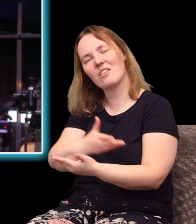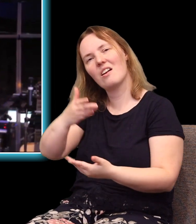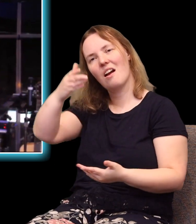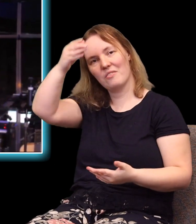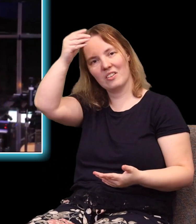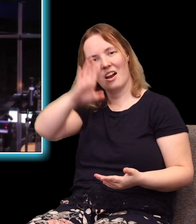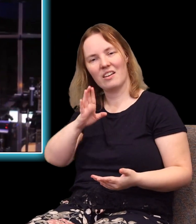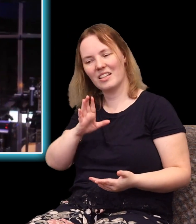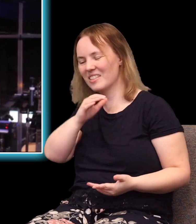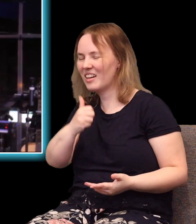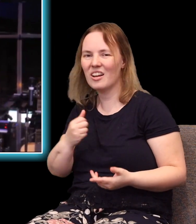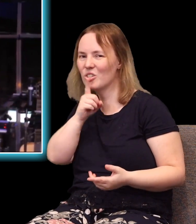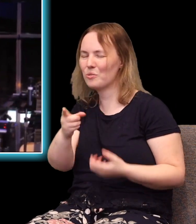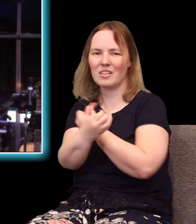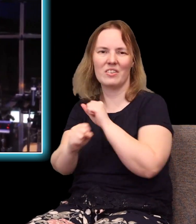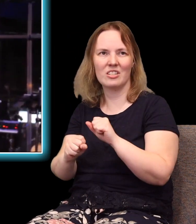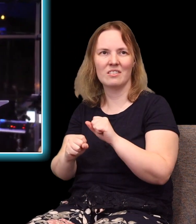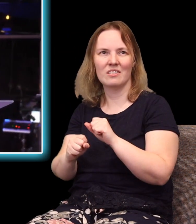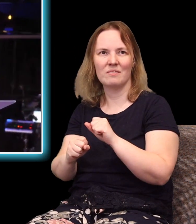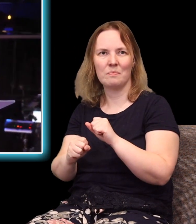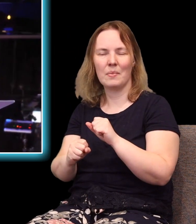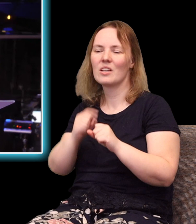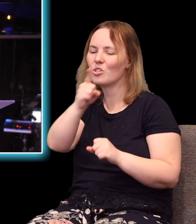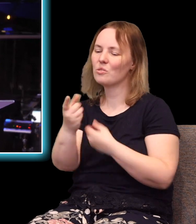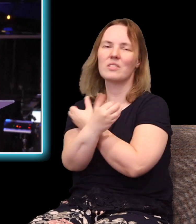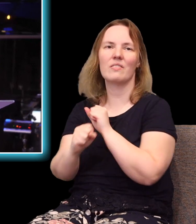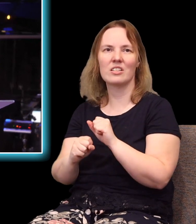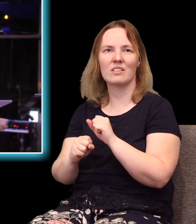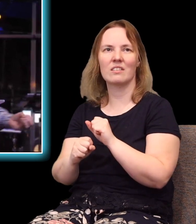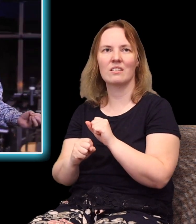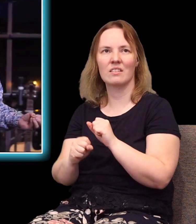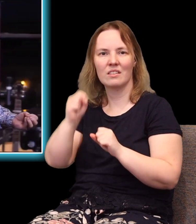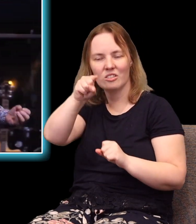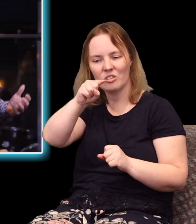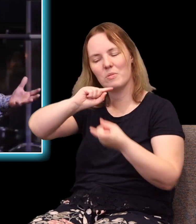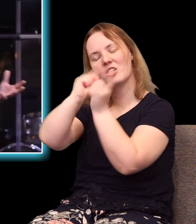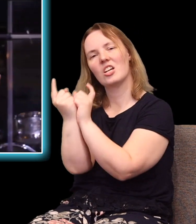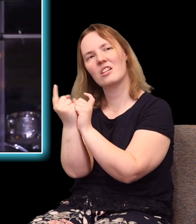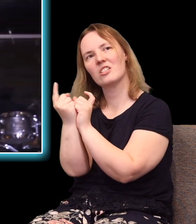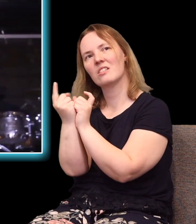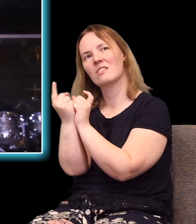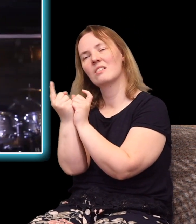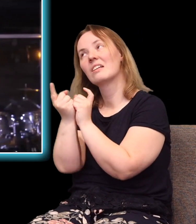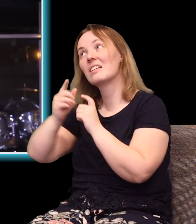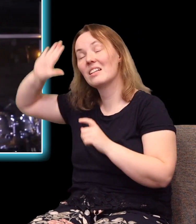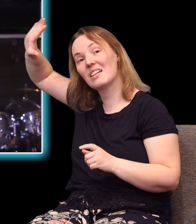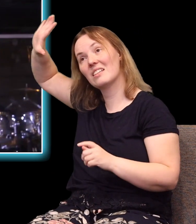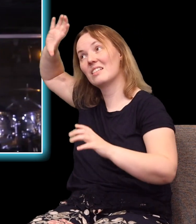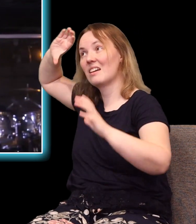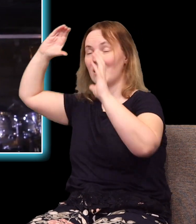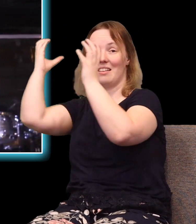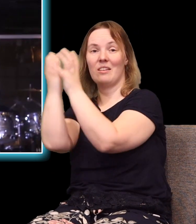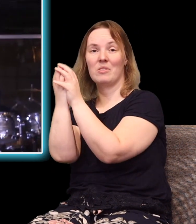not salvation. Real salvation, the Lord says, you can fool yourself all you want. Real salvation is you being transformed into my